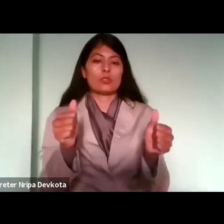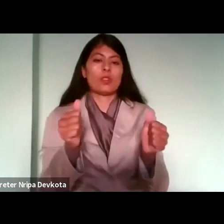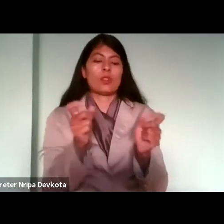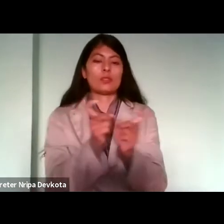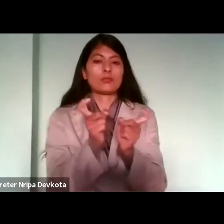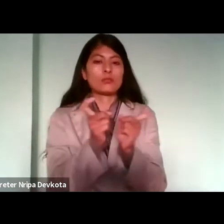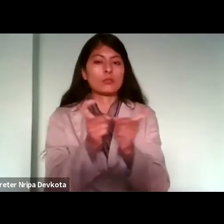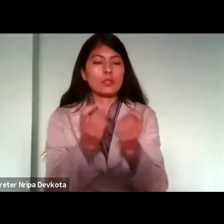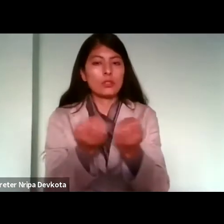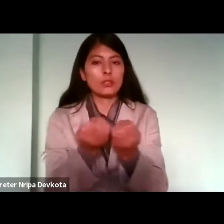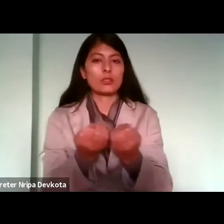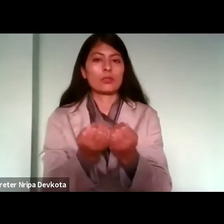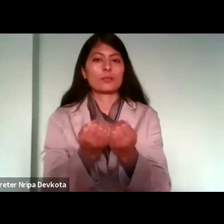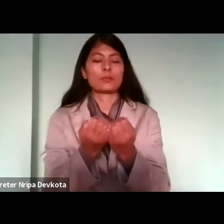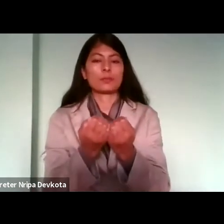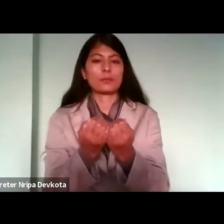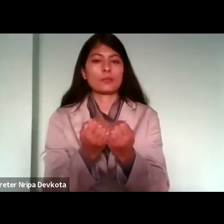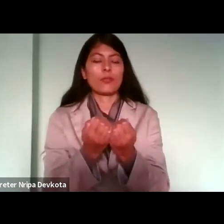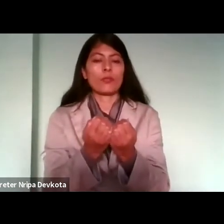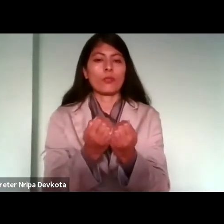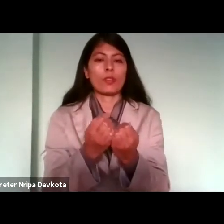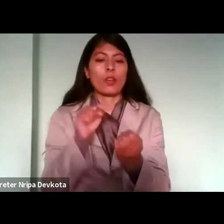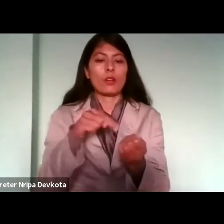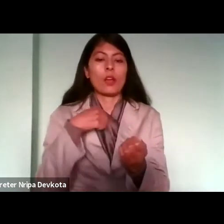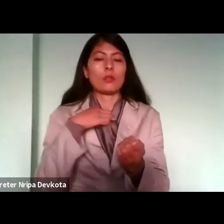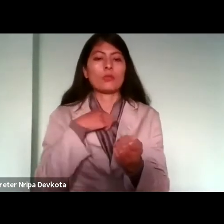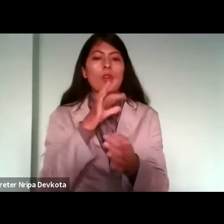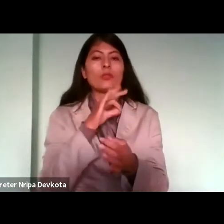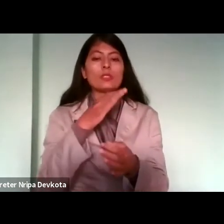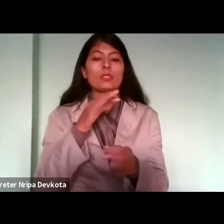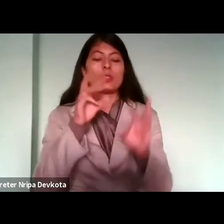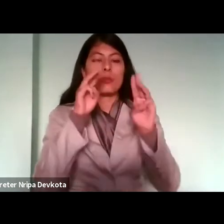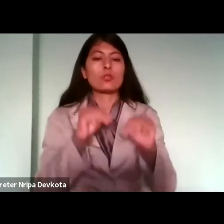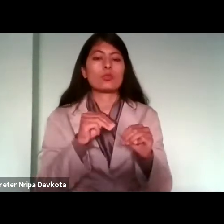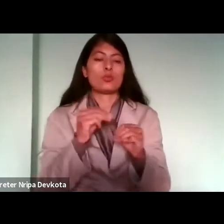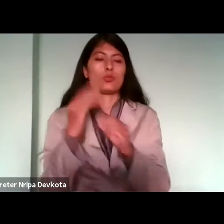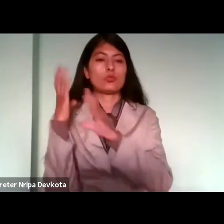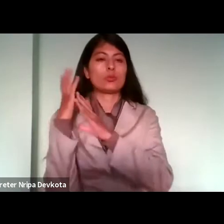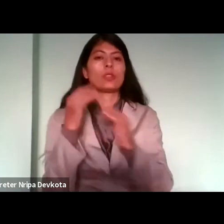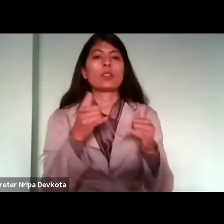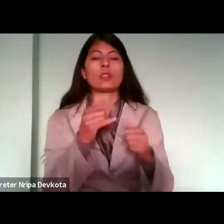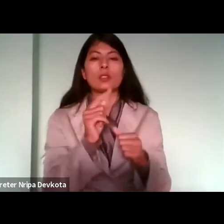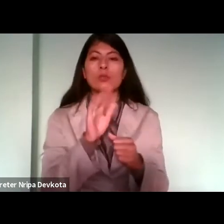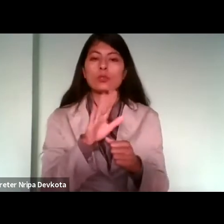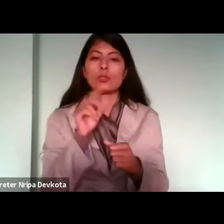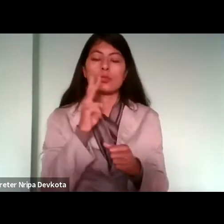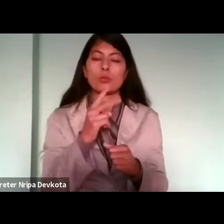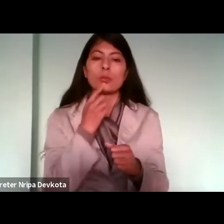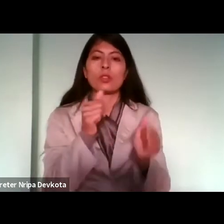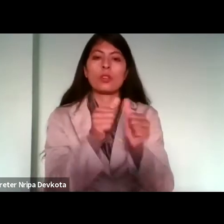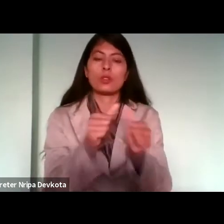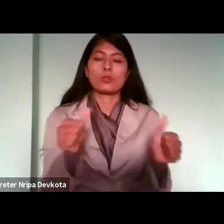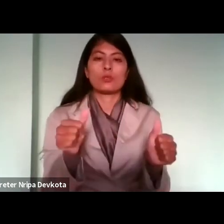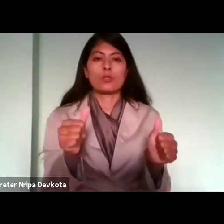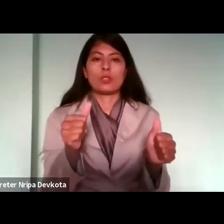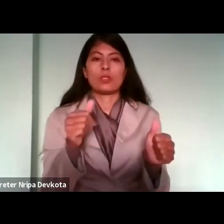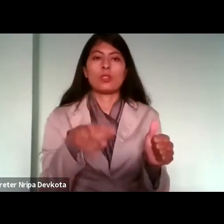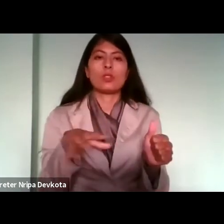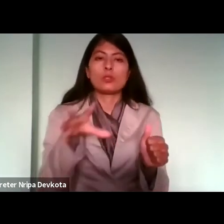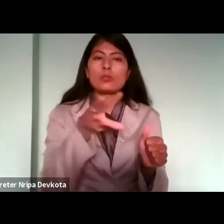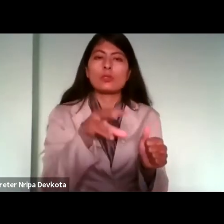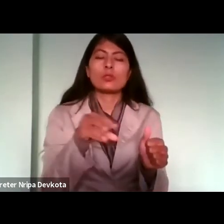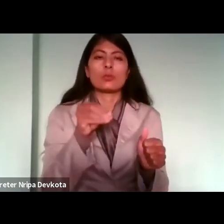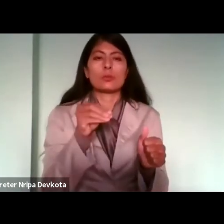which GATW had played a very significant role. So by that definition, not everyone